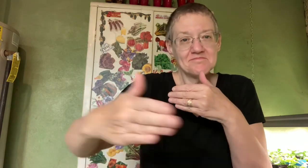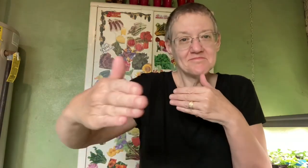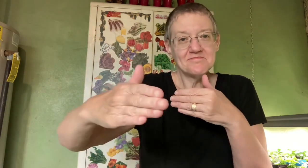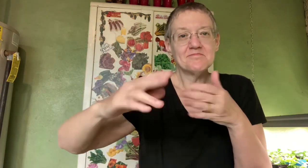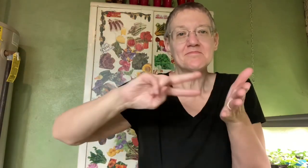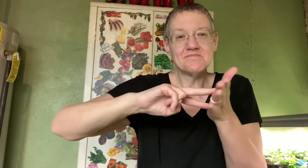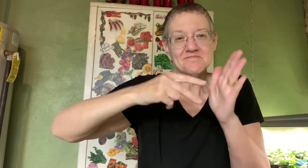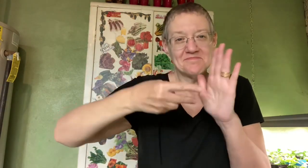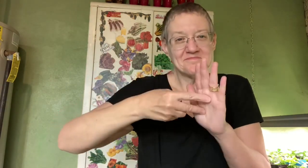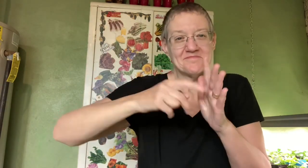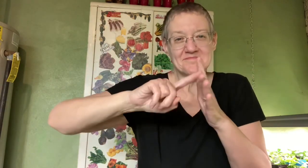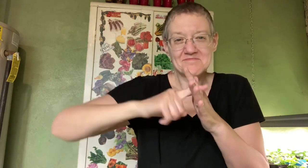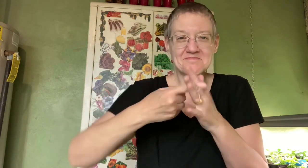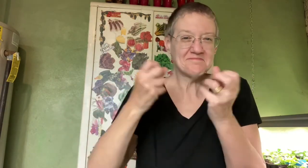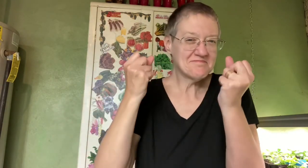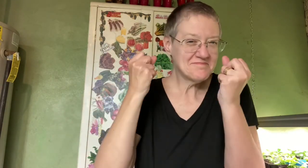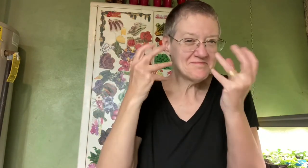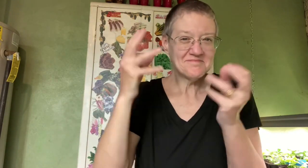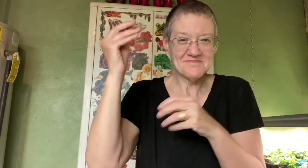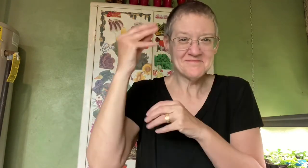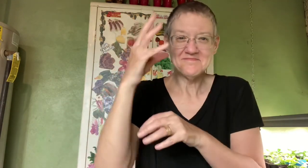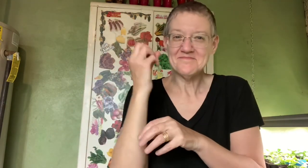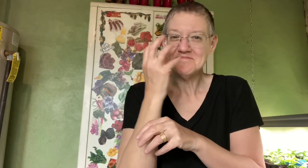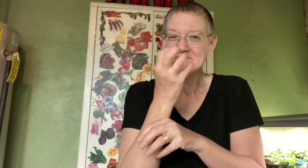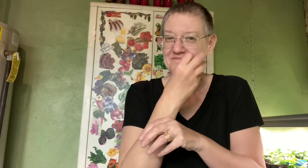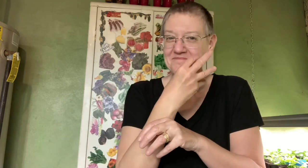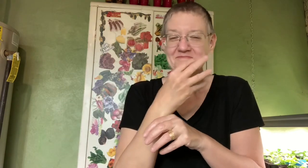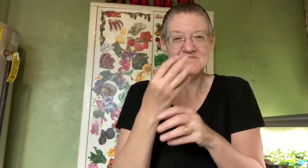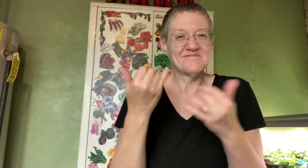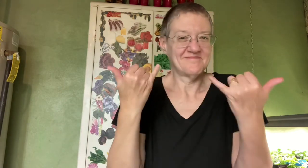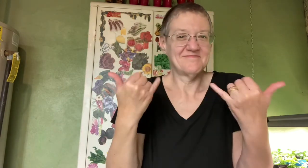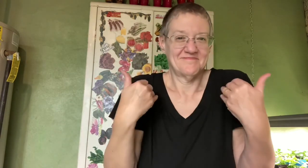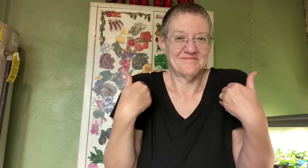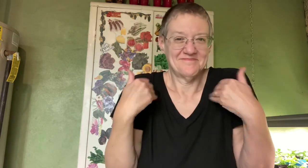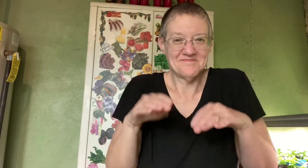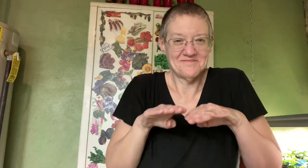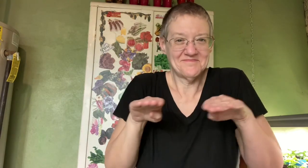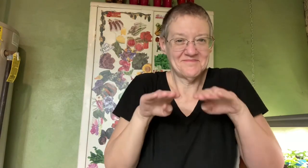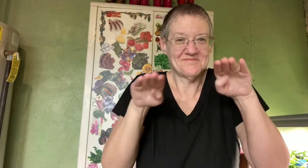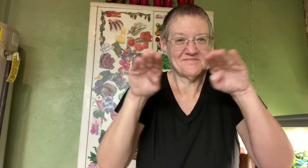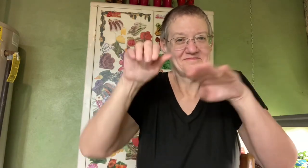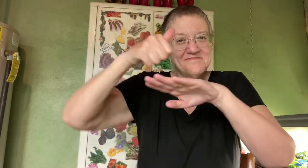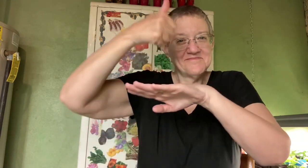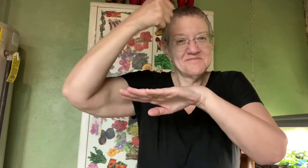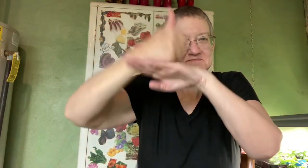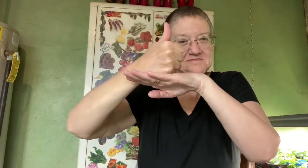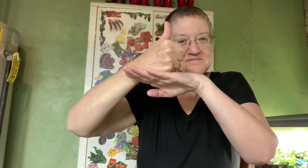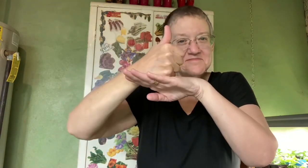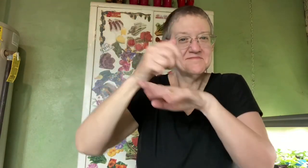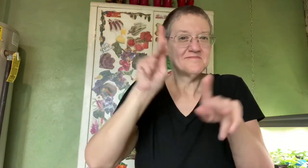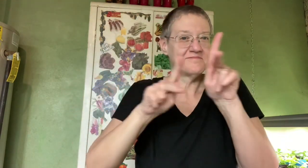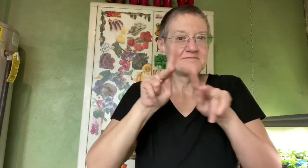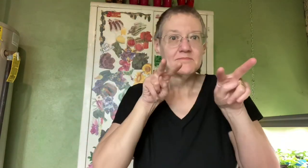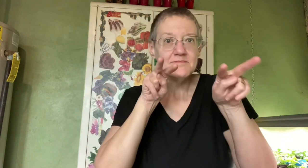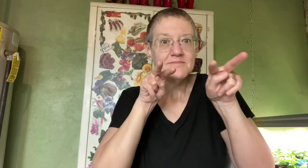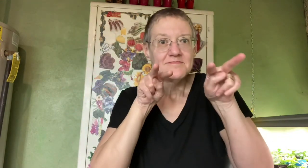just snatched up the sunflowers. So after that, I started sowing extras on purpose. And now we have